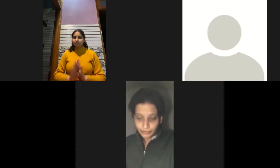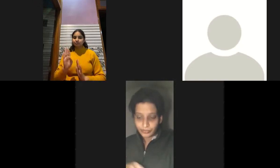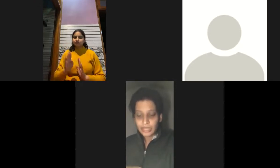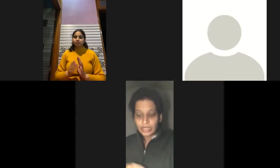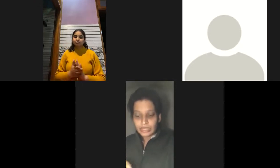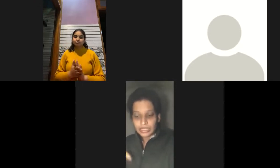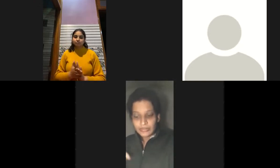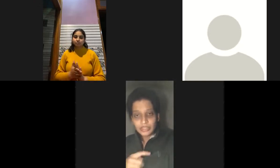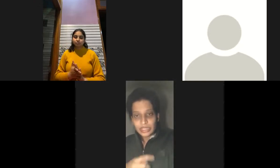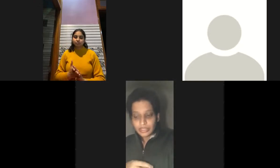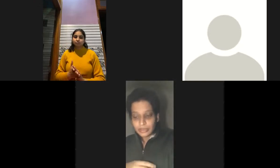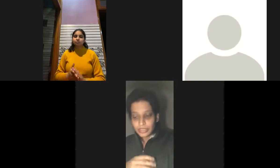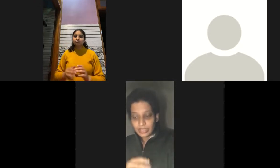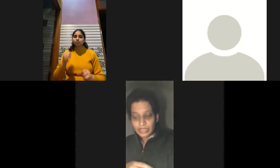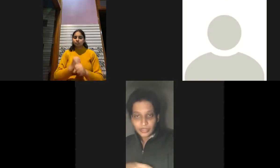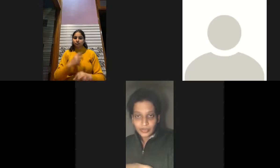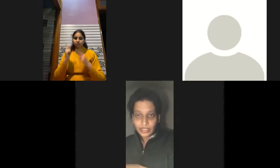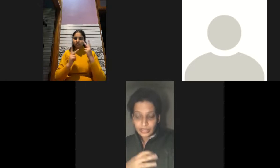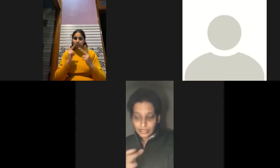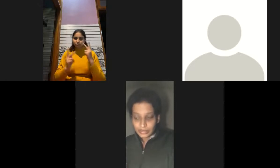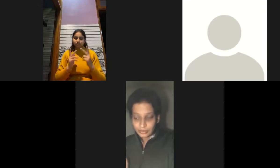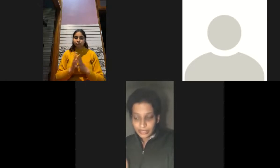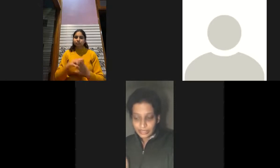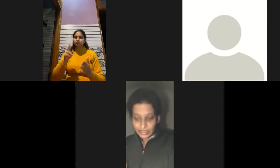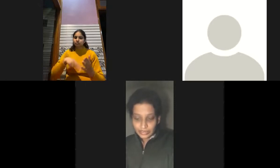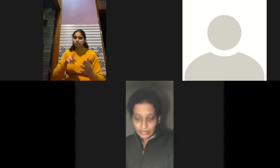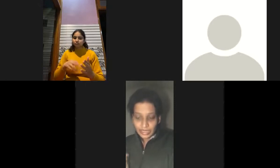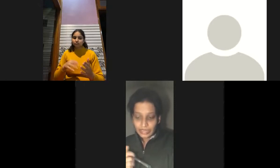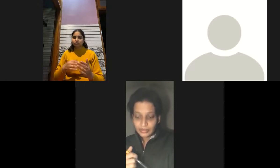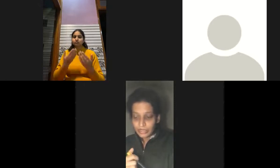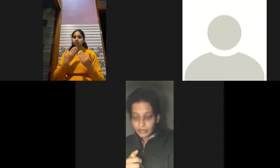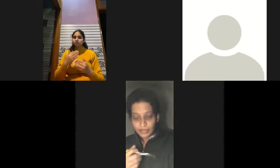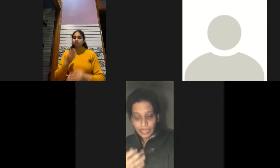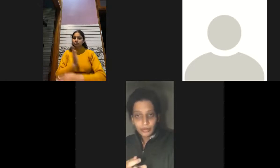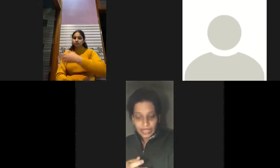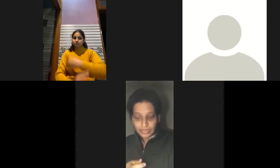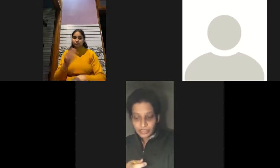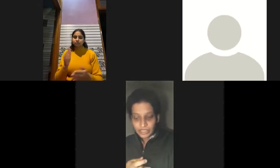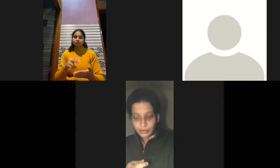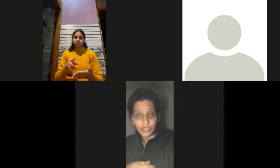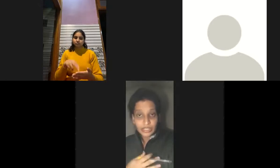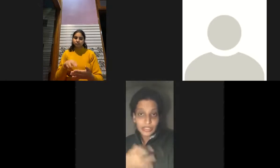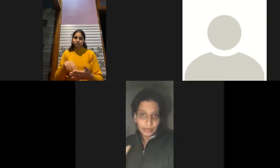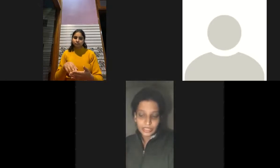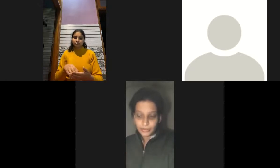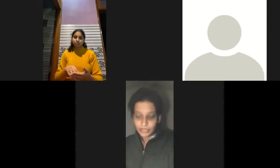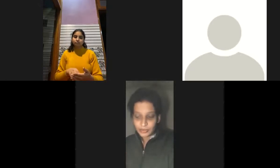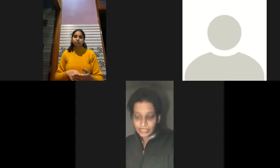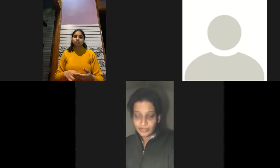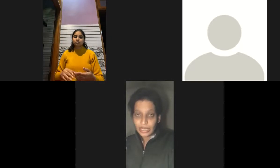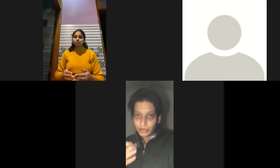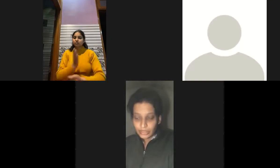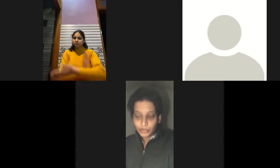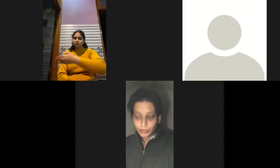horse. Gulliver's Travel can be read as one of the earliest disability texts, and without as much as putting disability